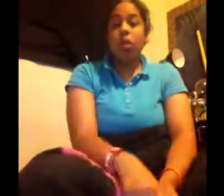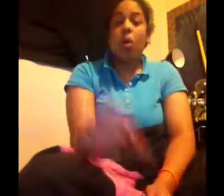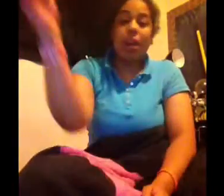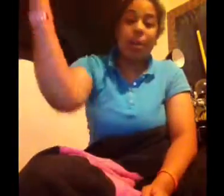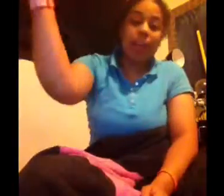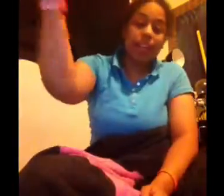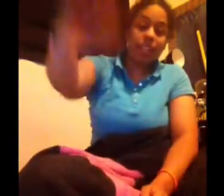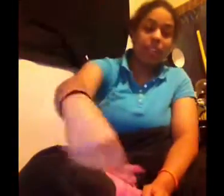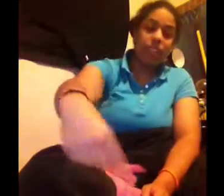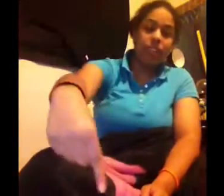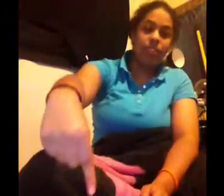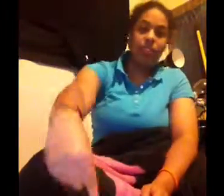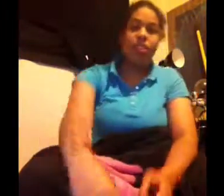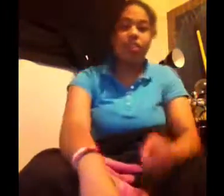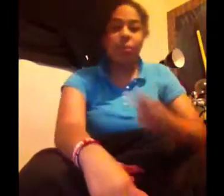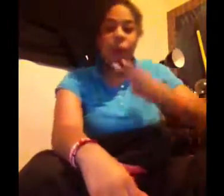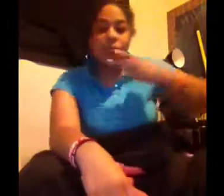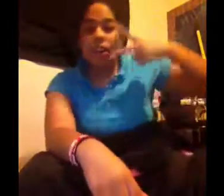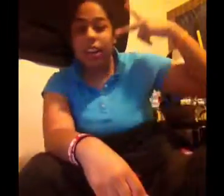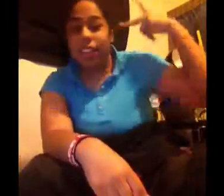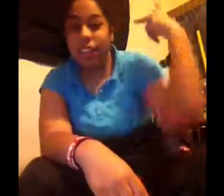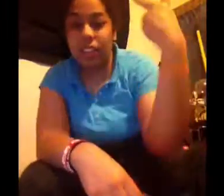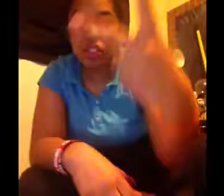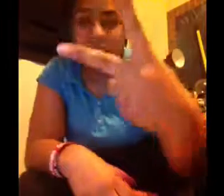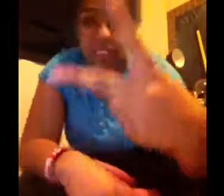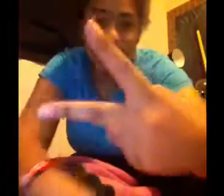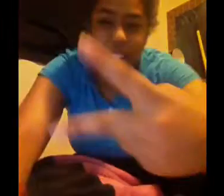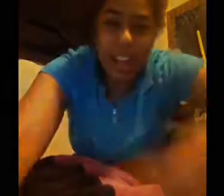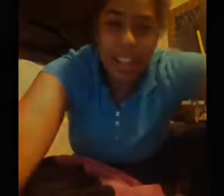right back here tomorrow, leave retards to you guys.